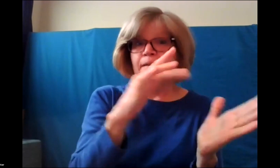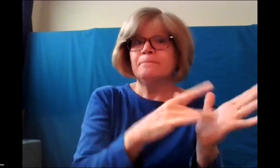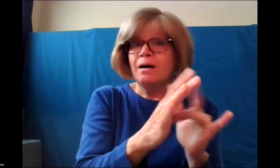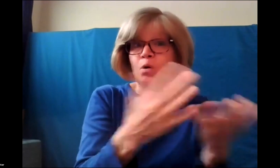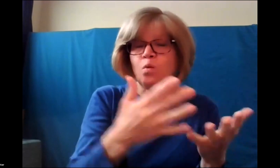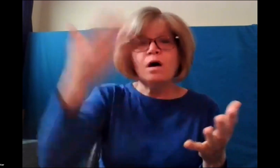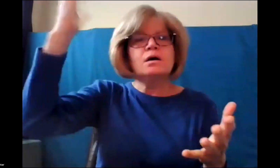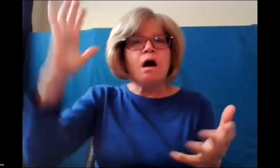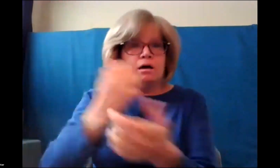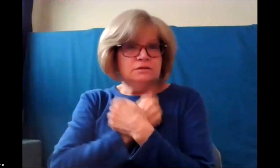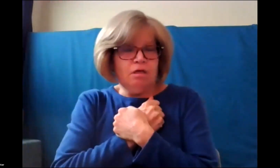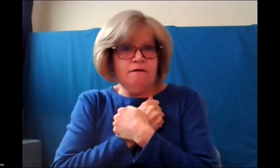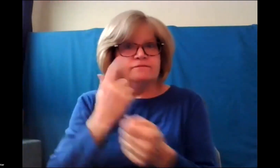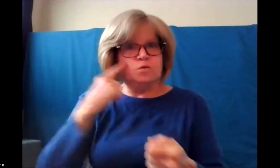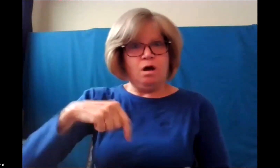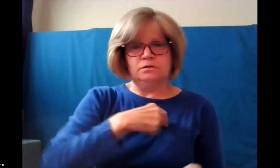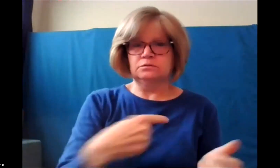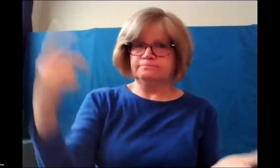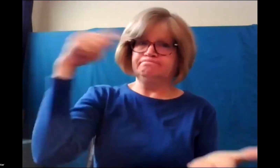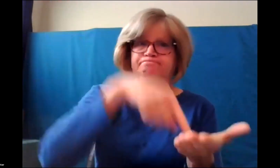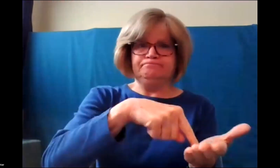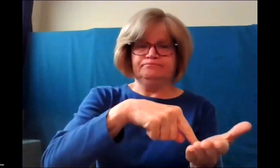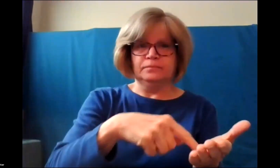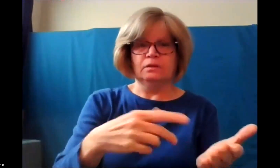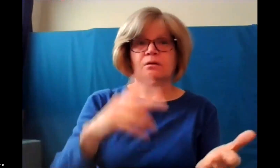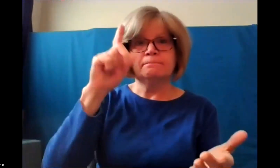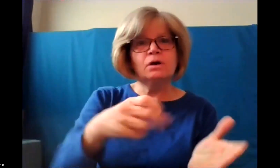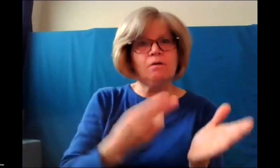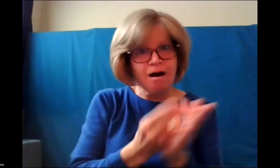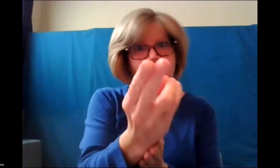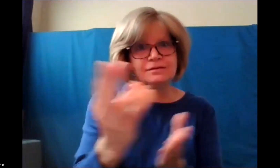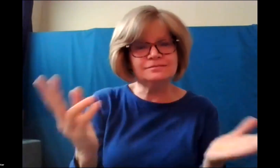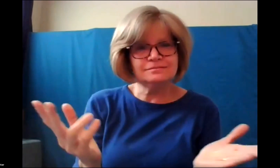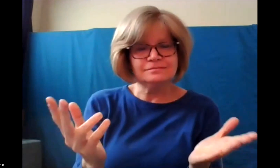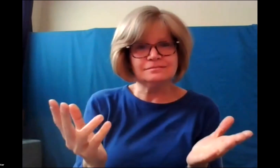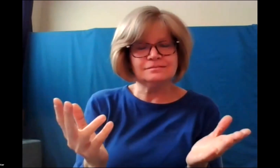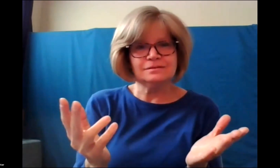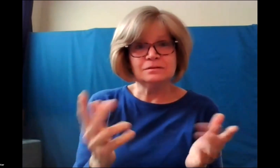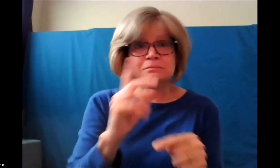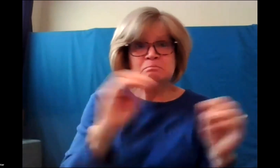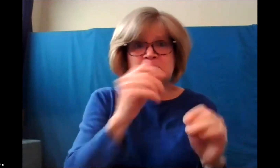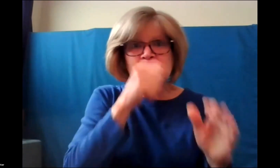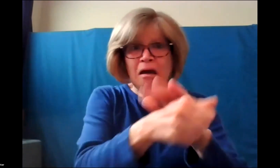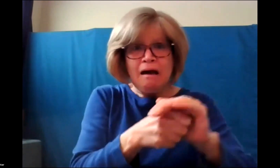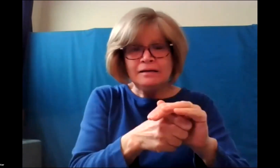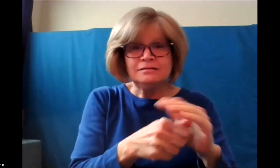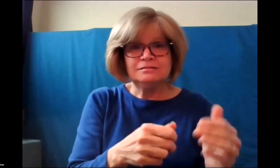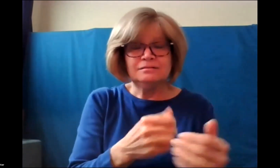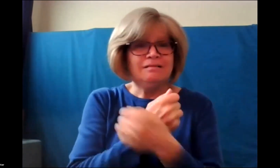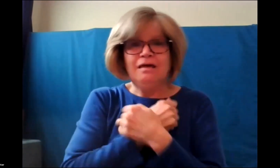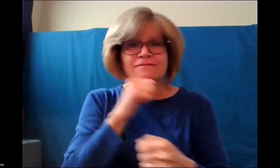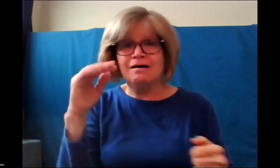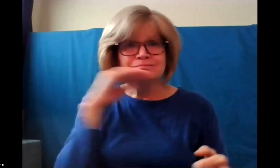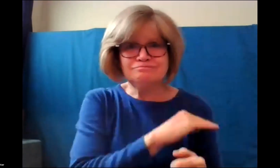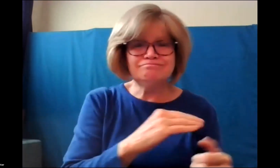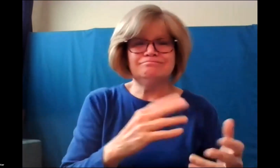us. When love is at the heart of it all, honesty is the only way to go. I mean, there's nothing here to hide. Love doesn't deceive.